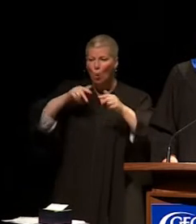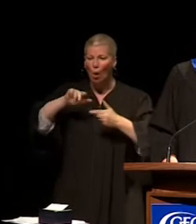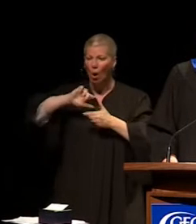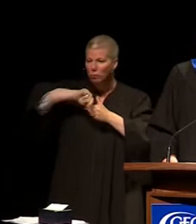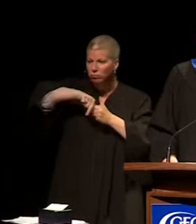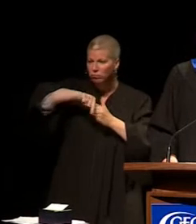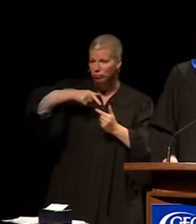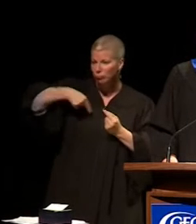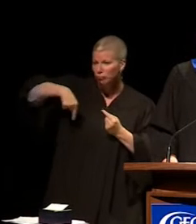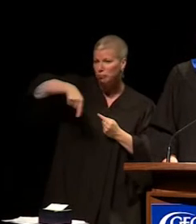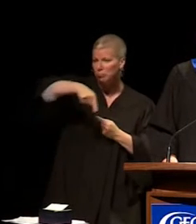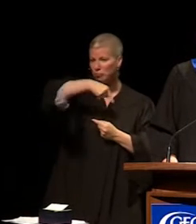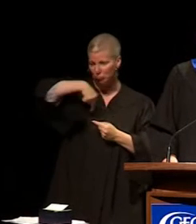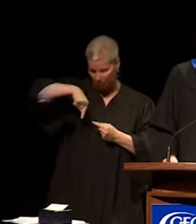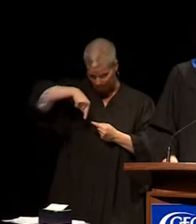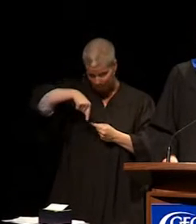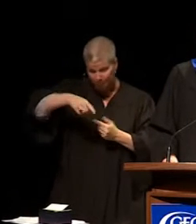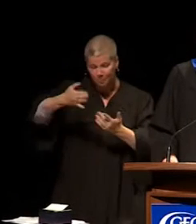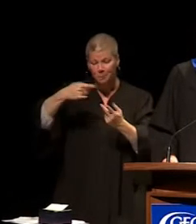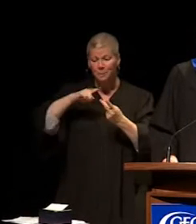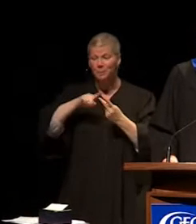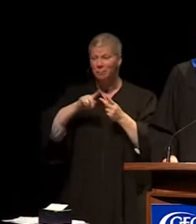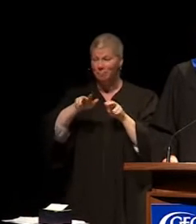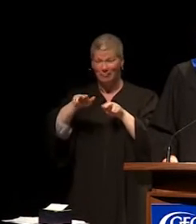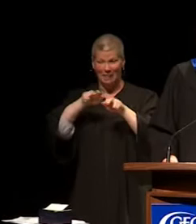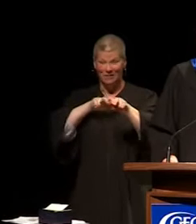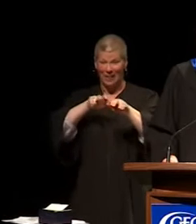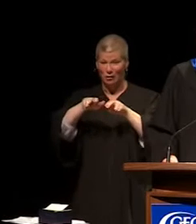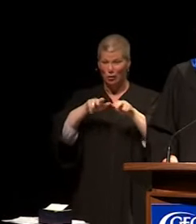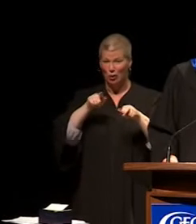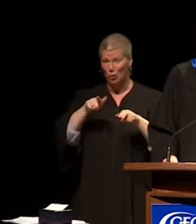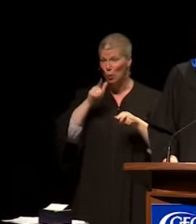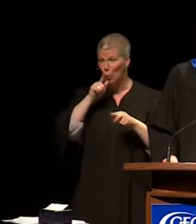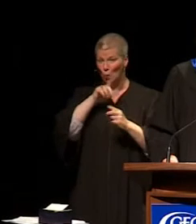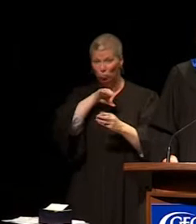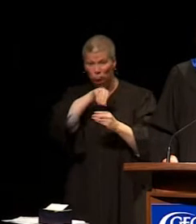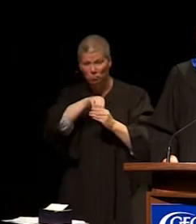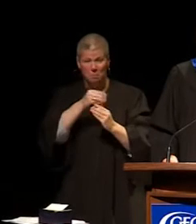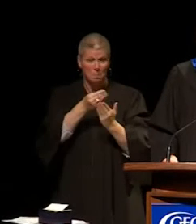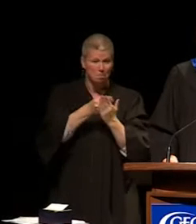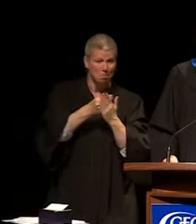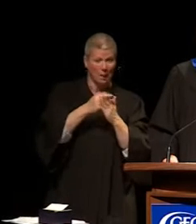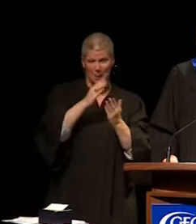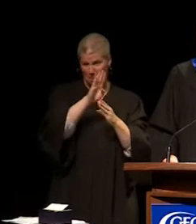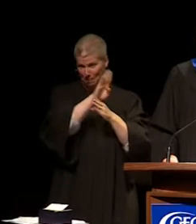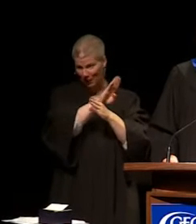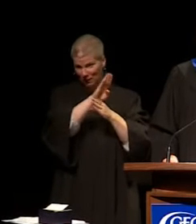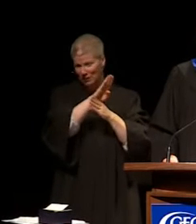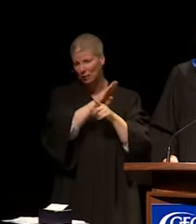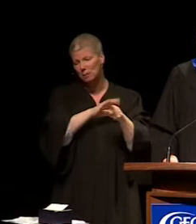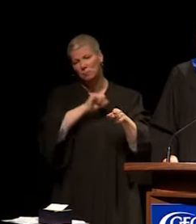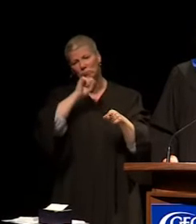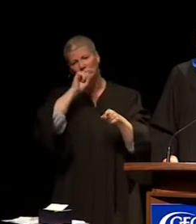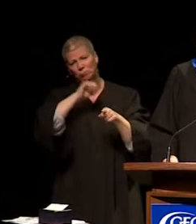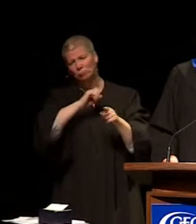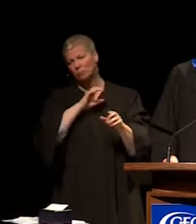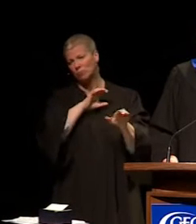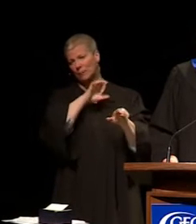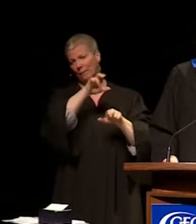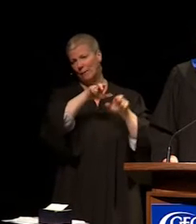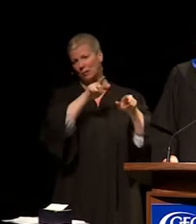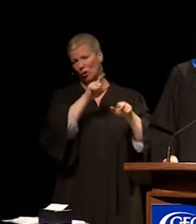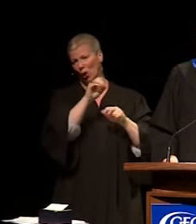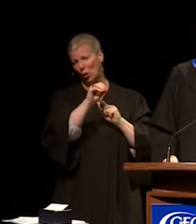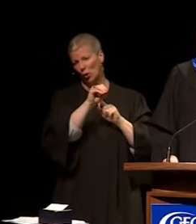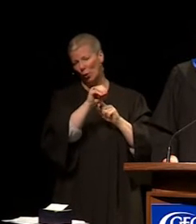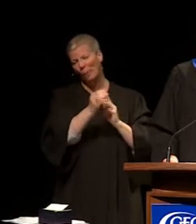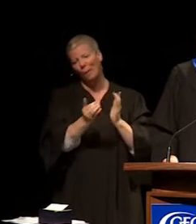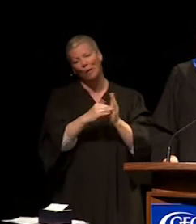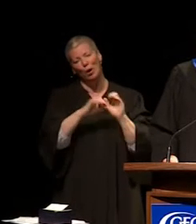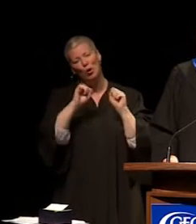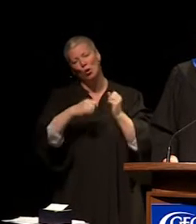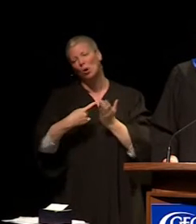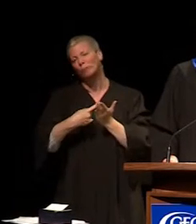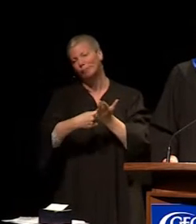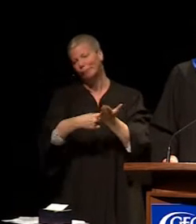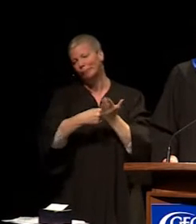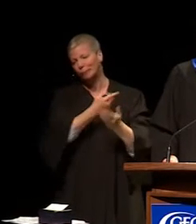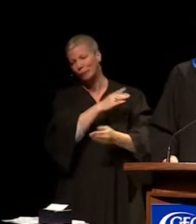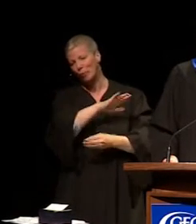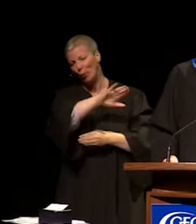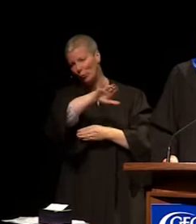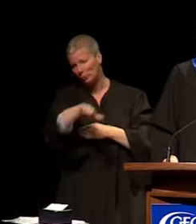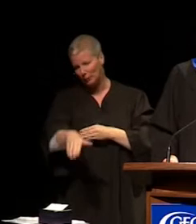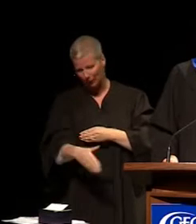Investors find a condo much easier to manage. As I said, this is a whole other discussion.